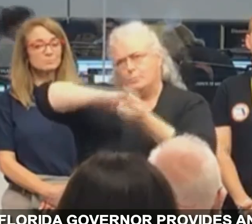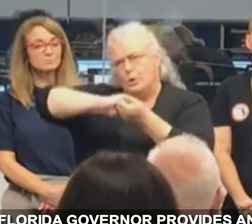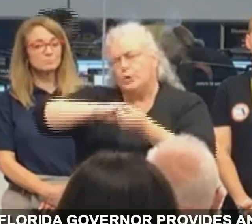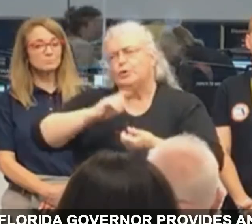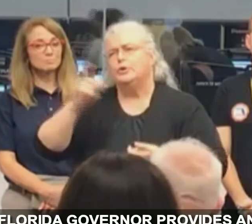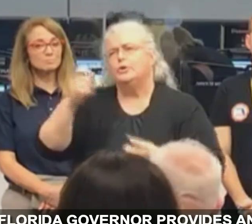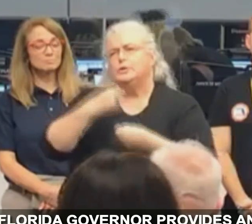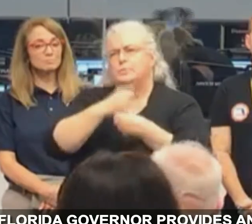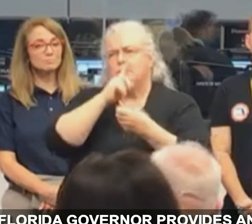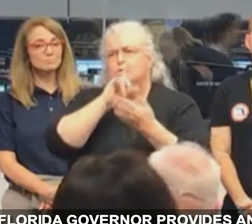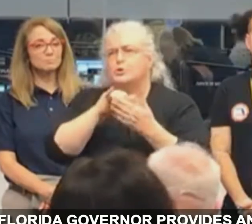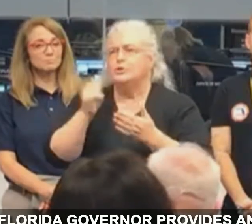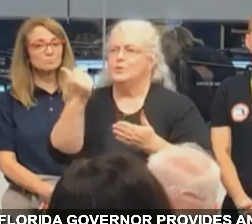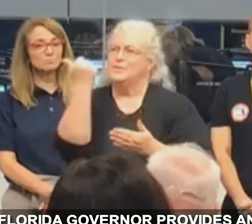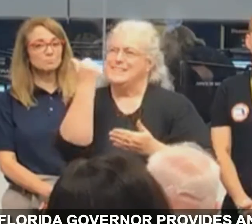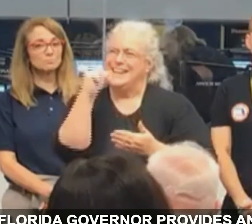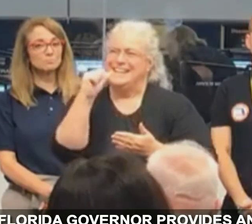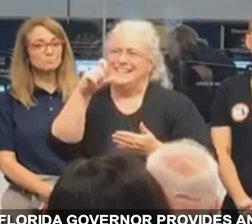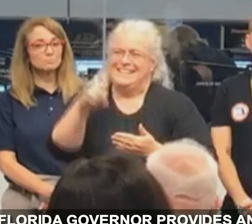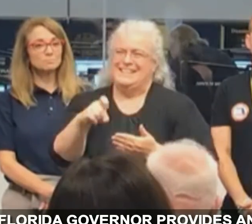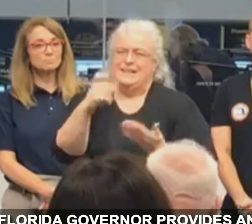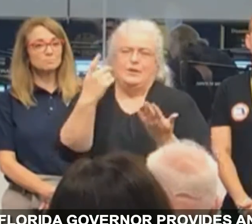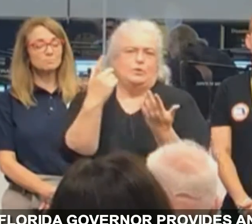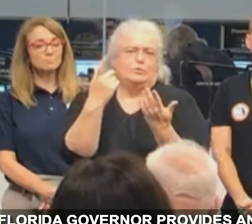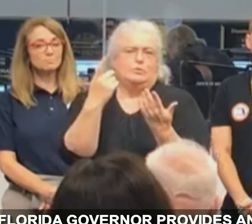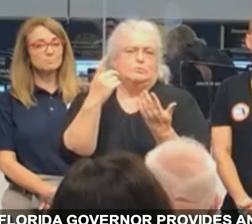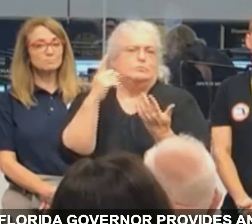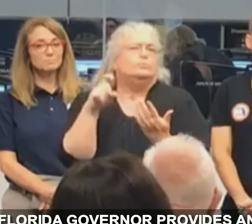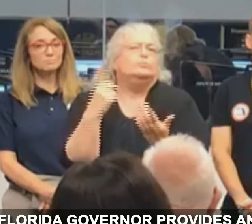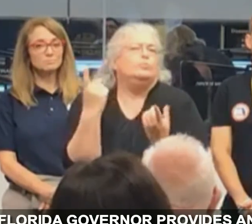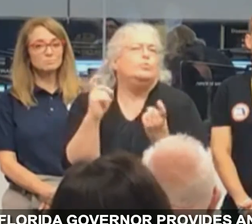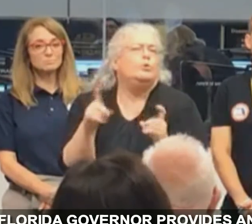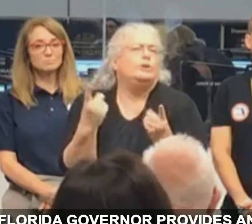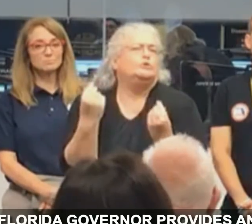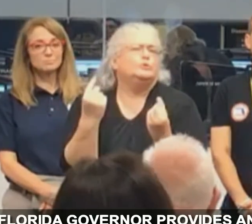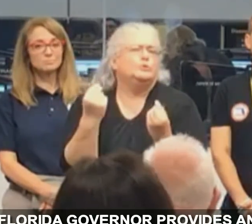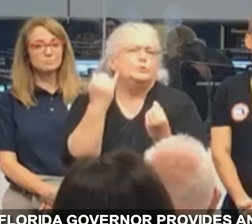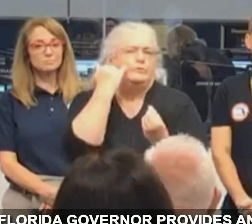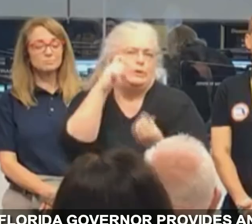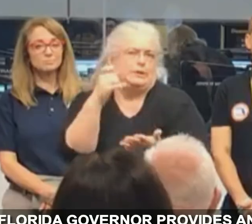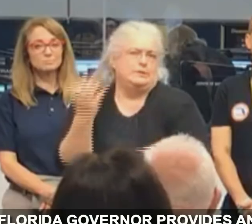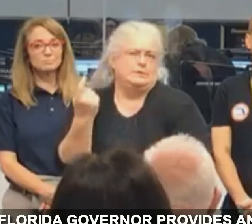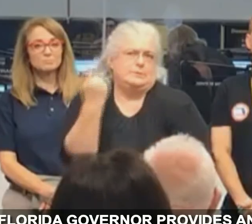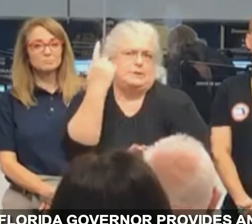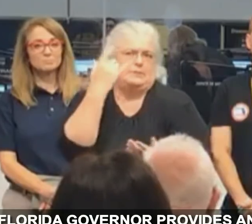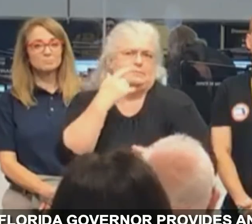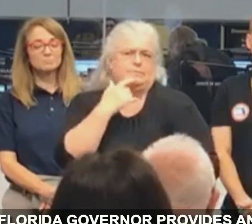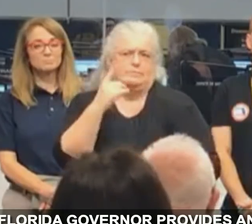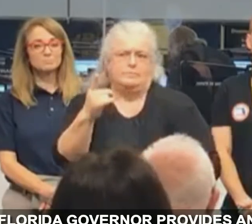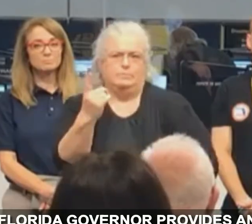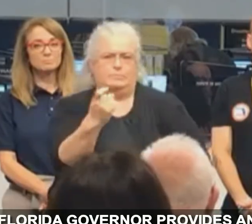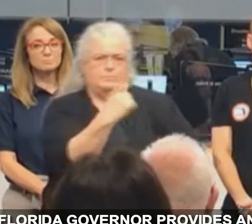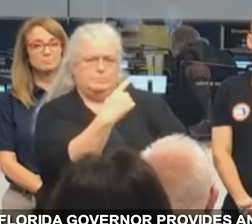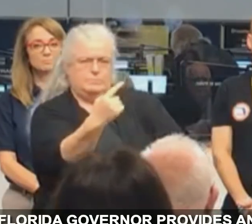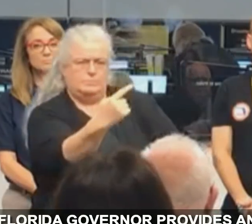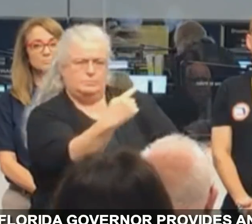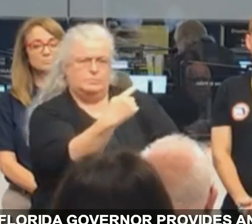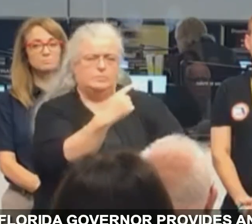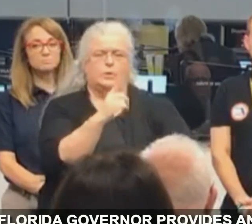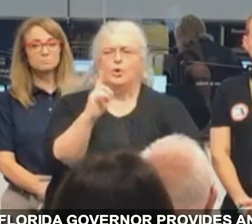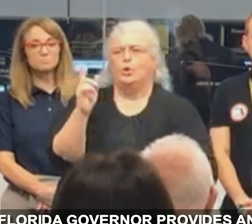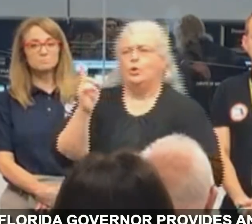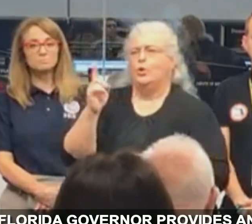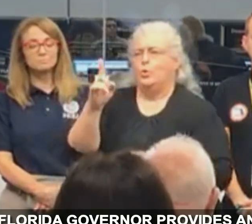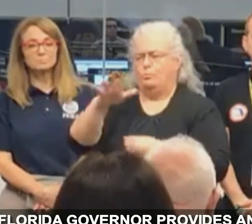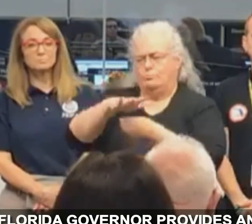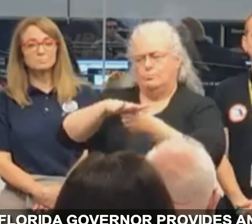see if there was a need, what we would be able to do for that. Can Can you tell us where you are most concerned